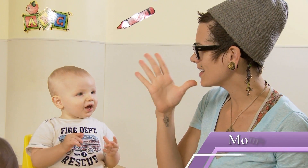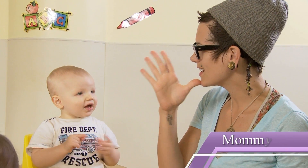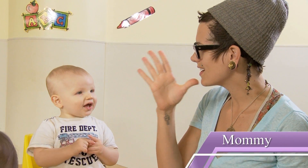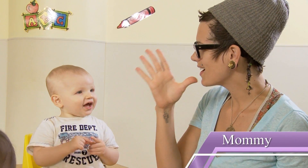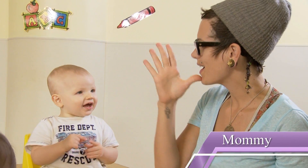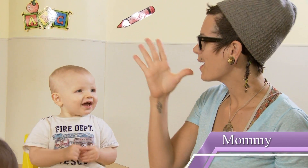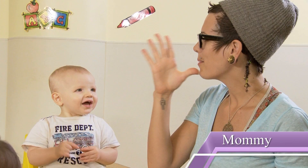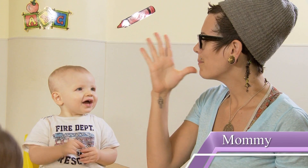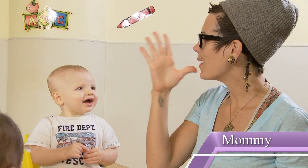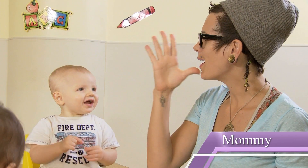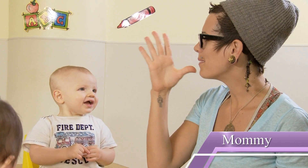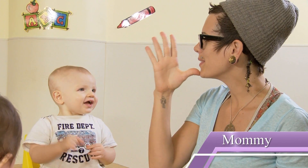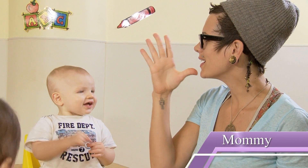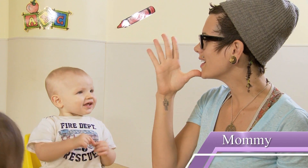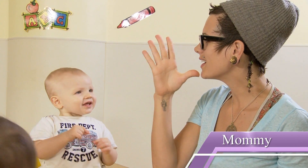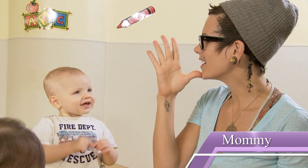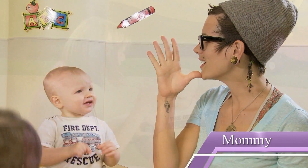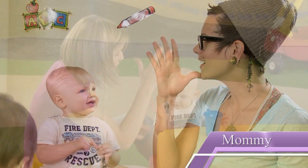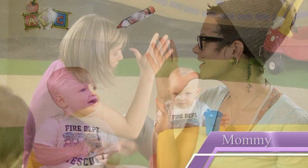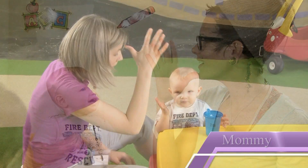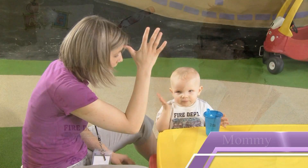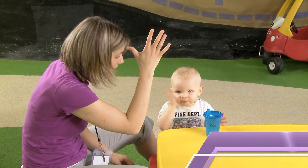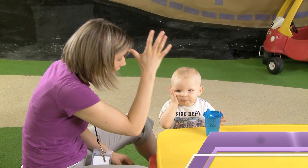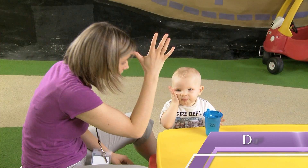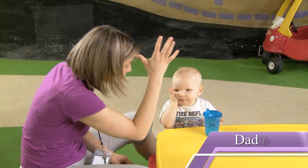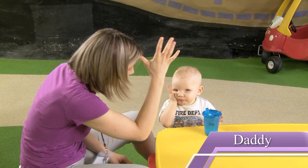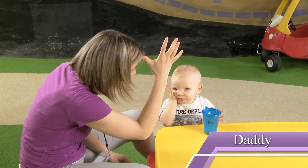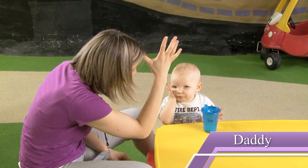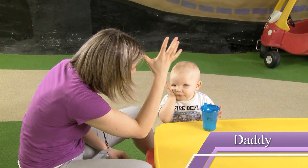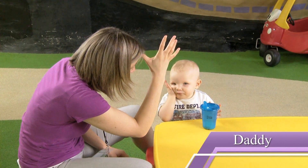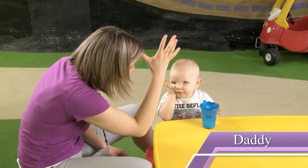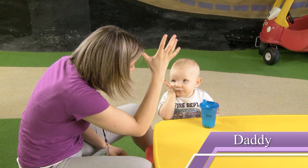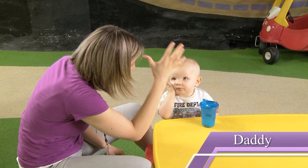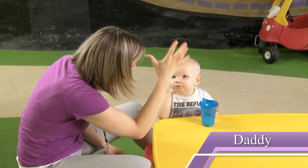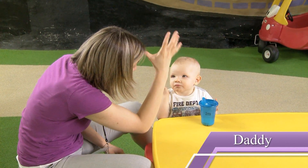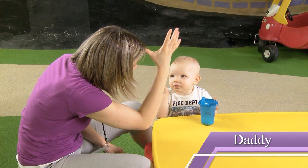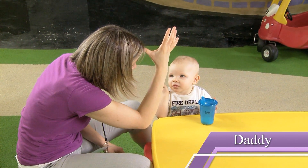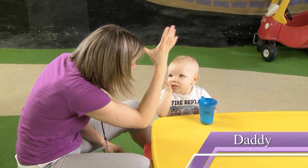Mommy first. Mommy! Mommy! And now, here's how to sign Daddy. Daddy.